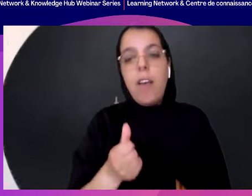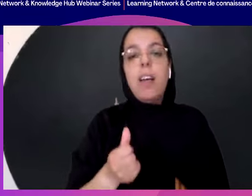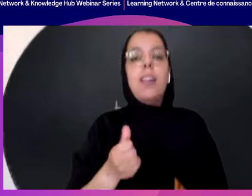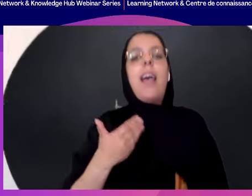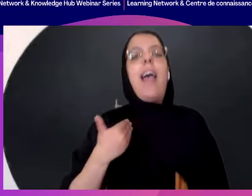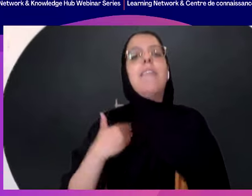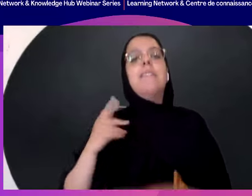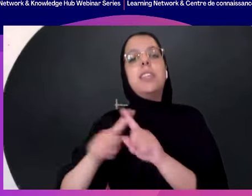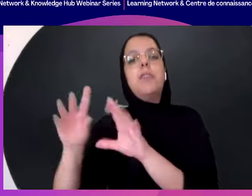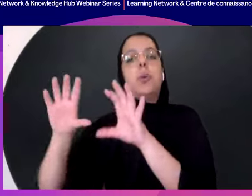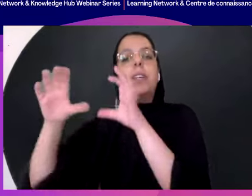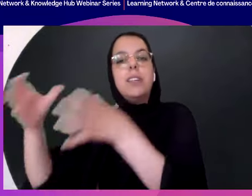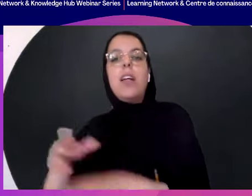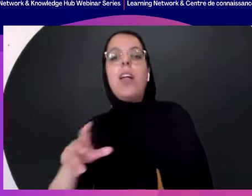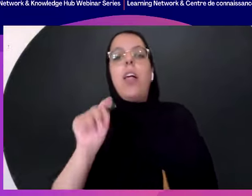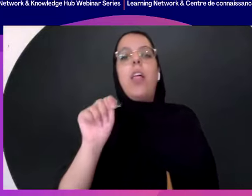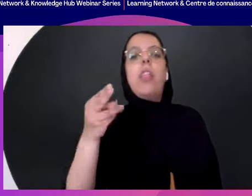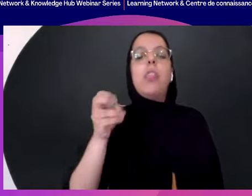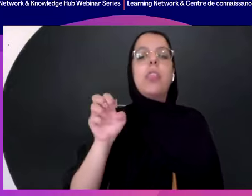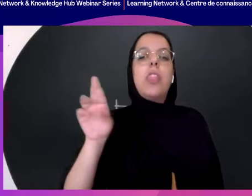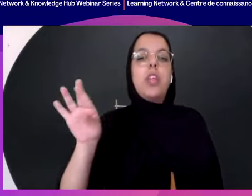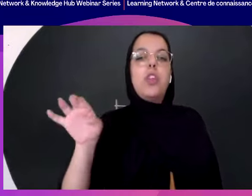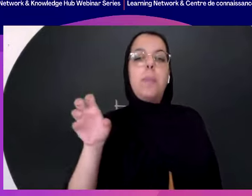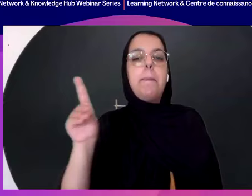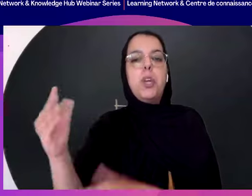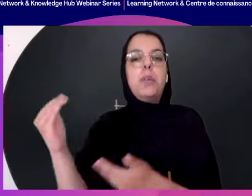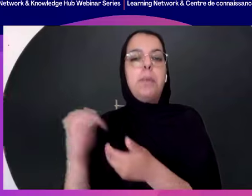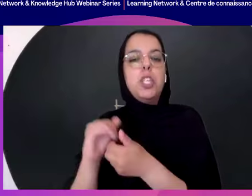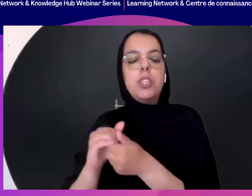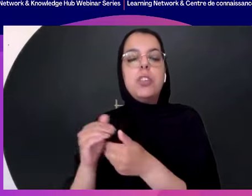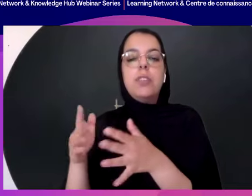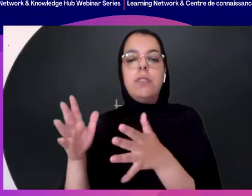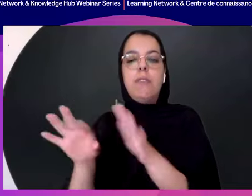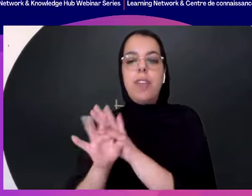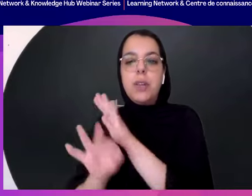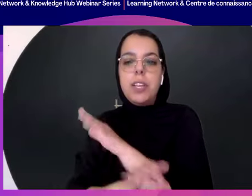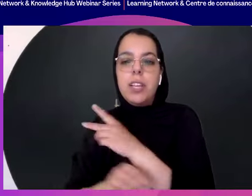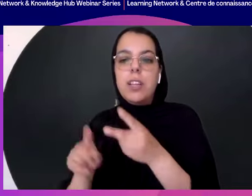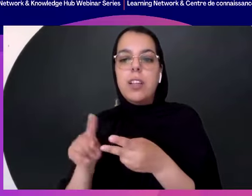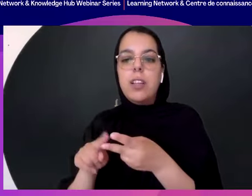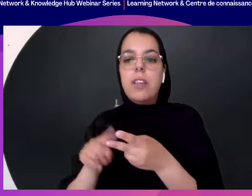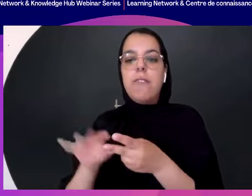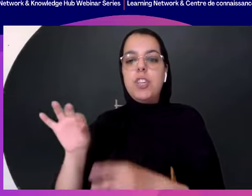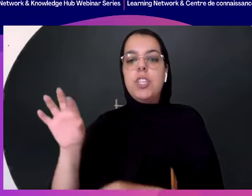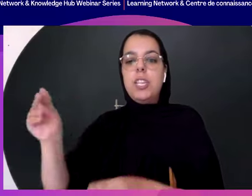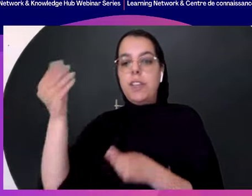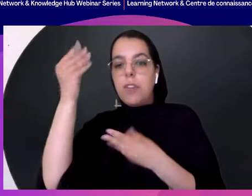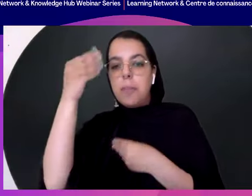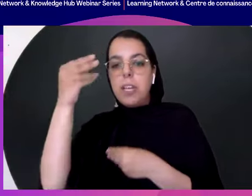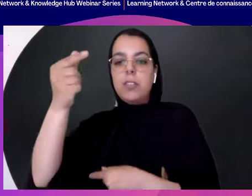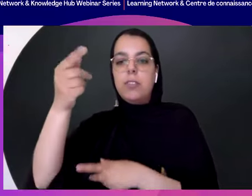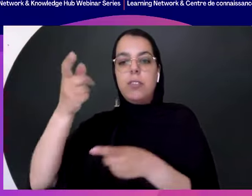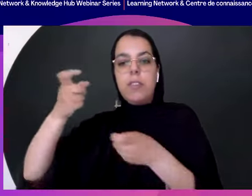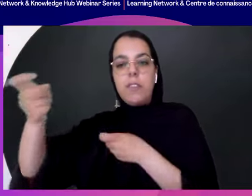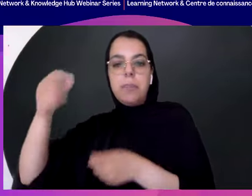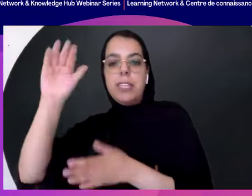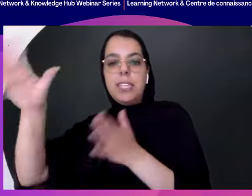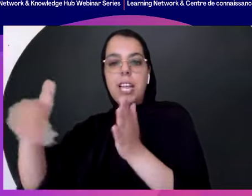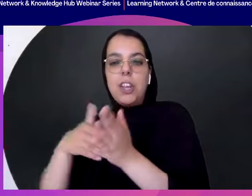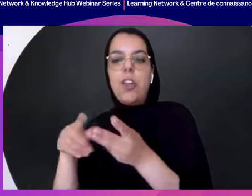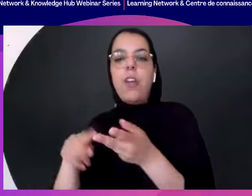the Thunderbird Partnership Foundation, the First Nations Information Governance Center, the First Nations Child and Family Caring Society. And I also,